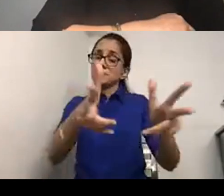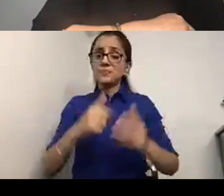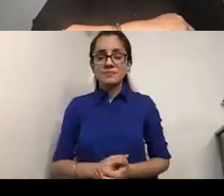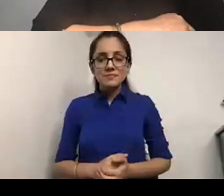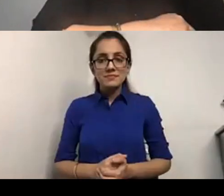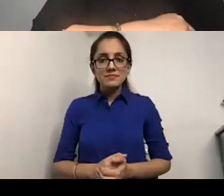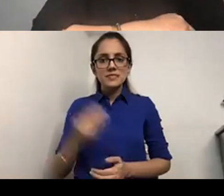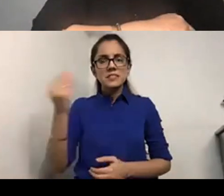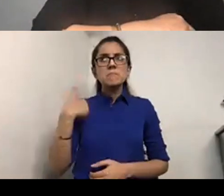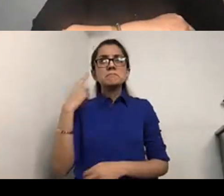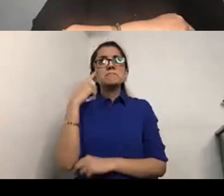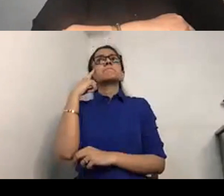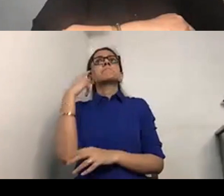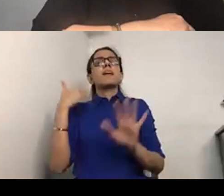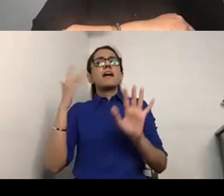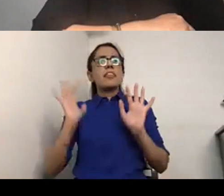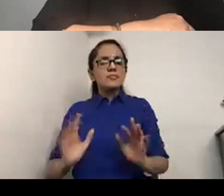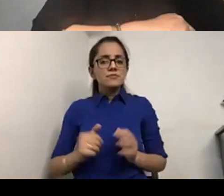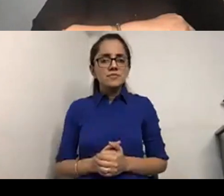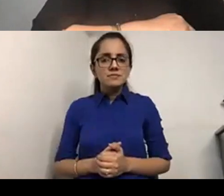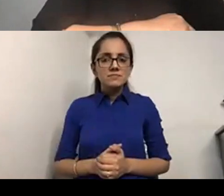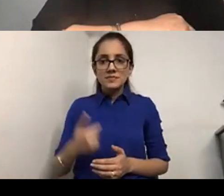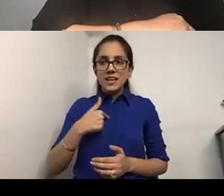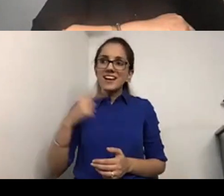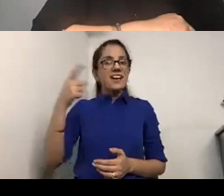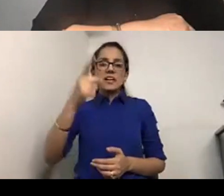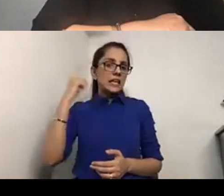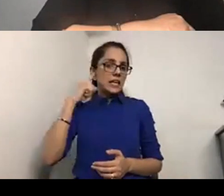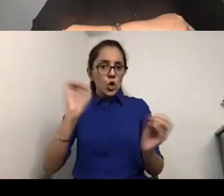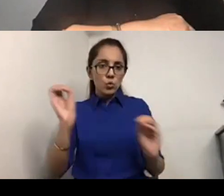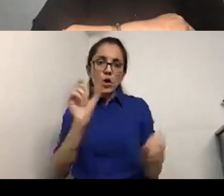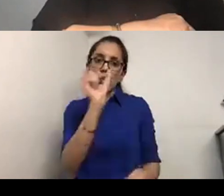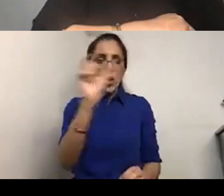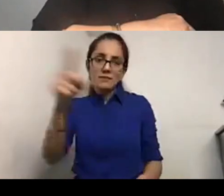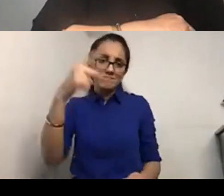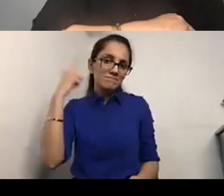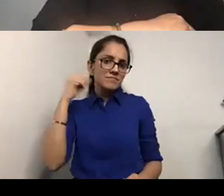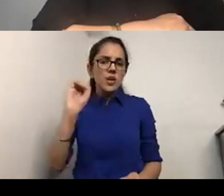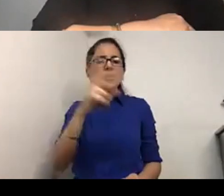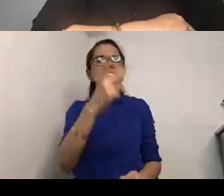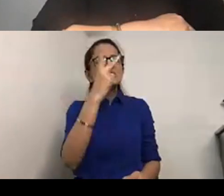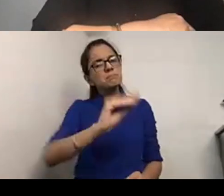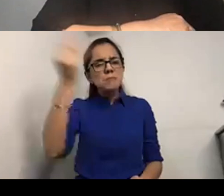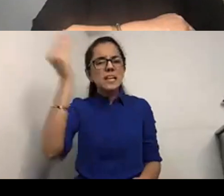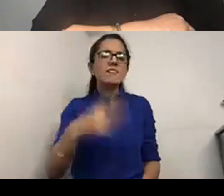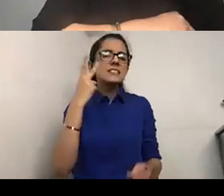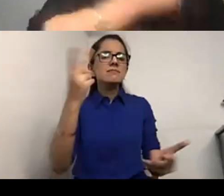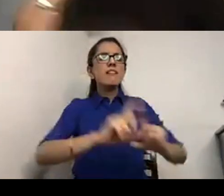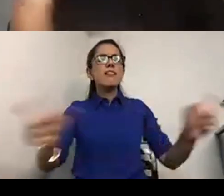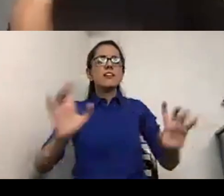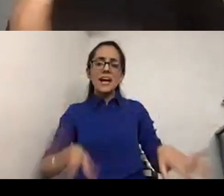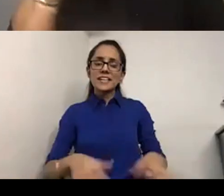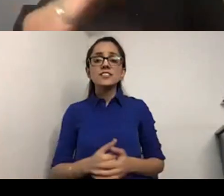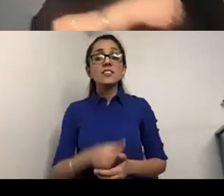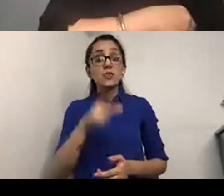Sometimes I wonder that, what you can't hear is words, but you can see better than us, right? So